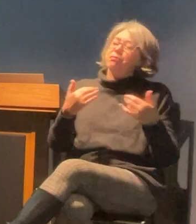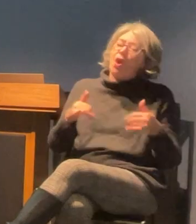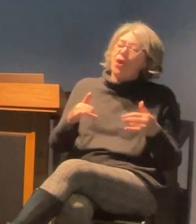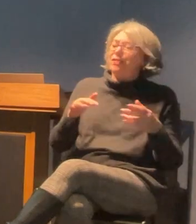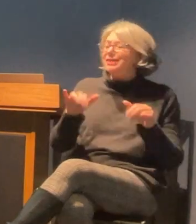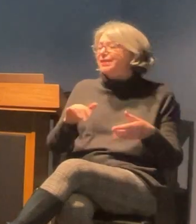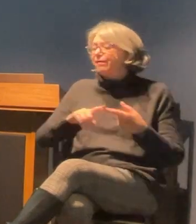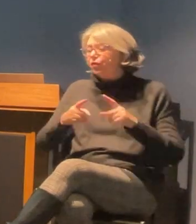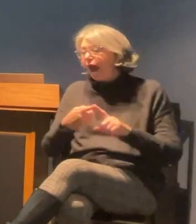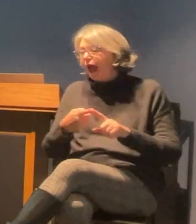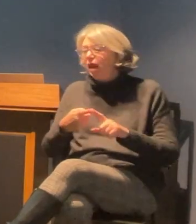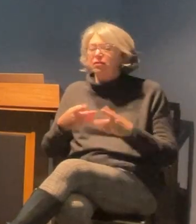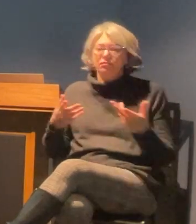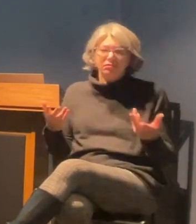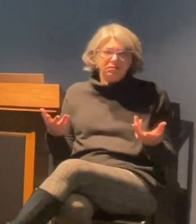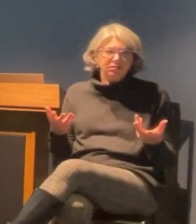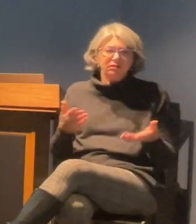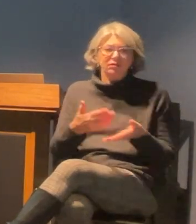like that.